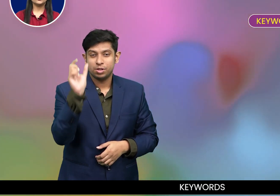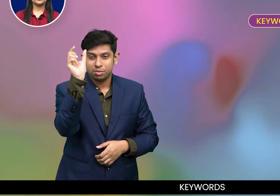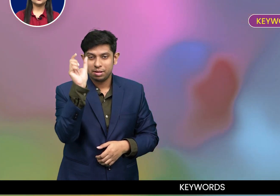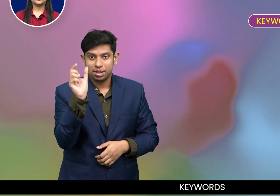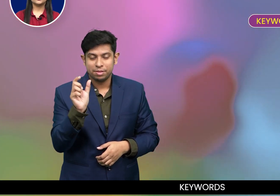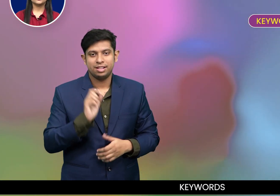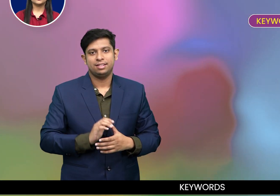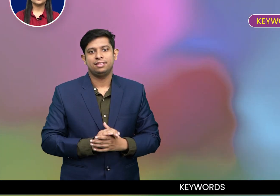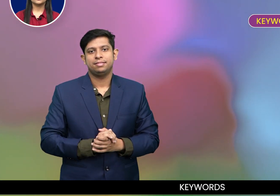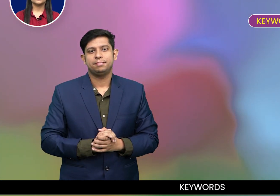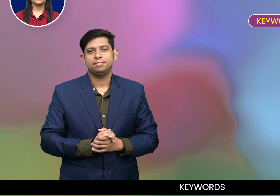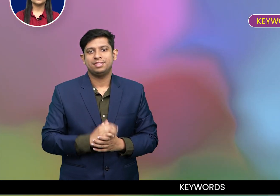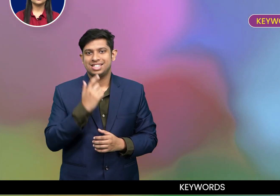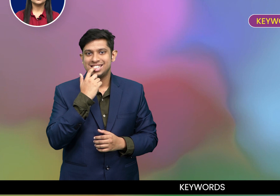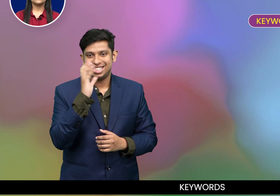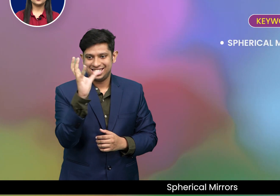Keywords: